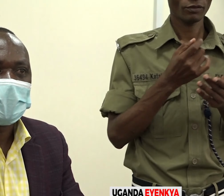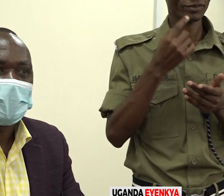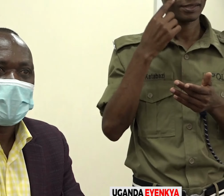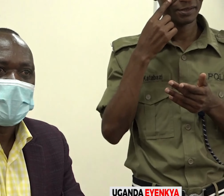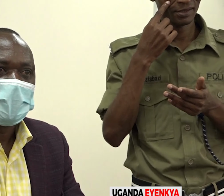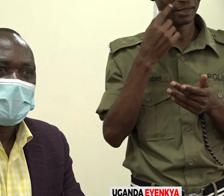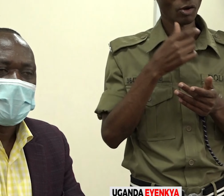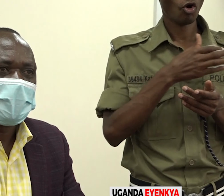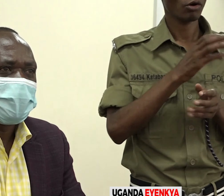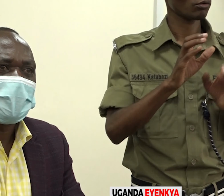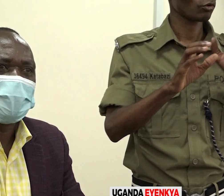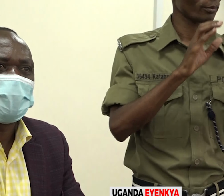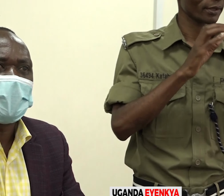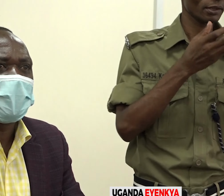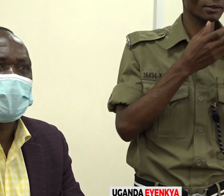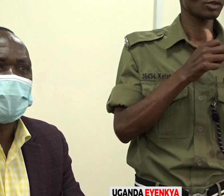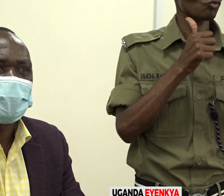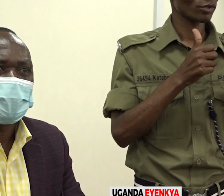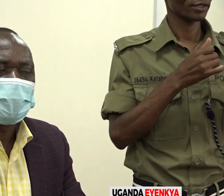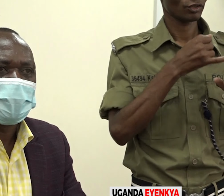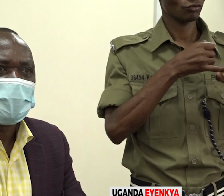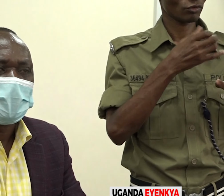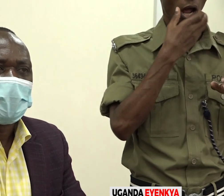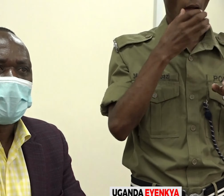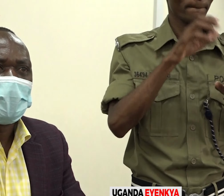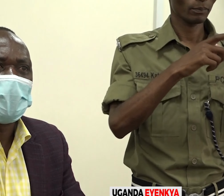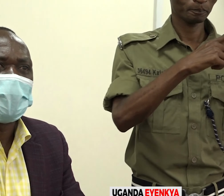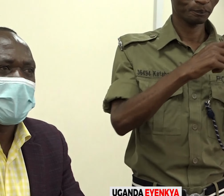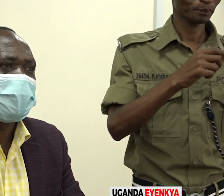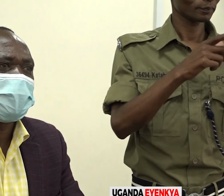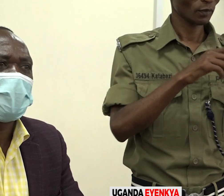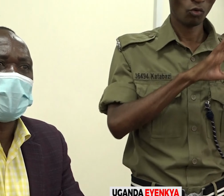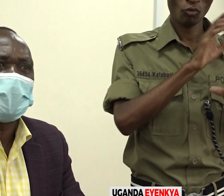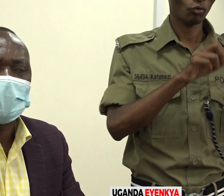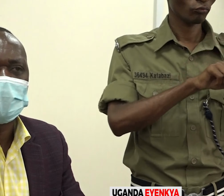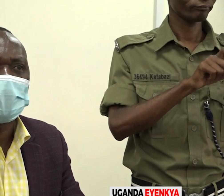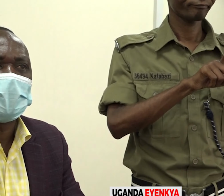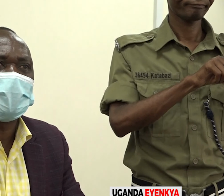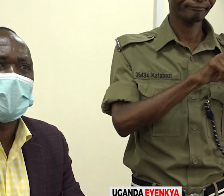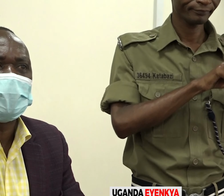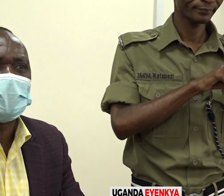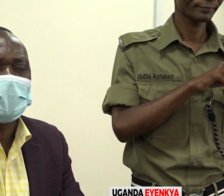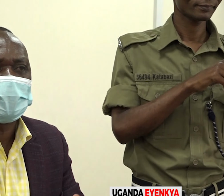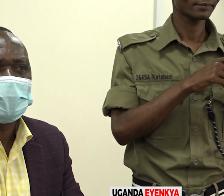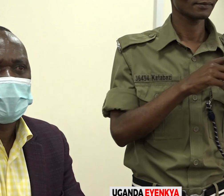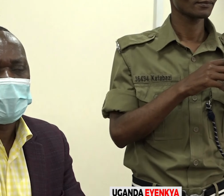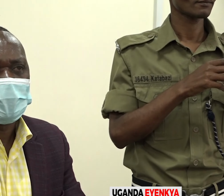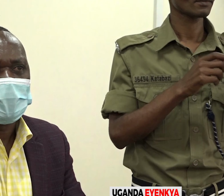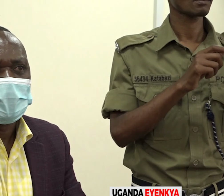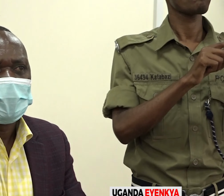nature, it does not have to be against you. All offenses, all criminal cases are offenses against the